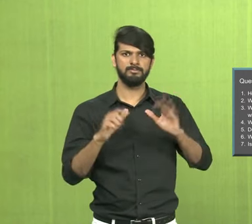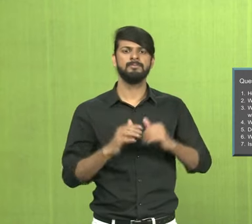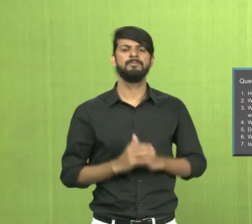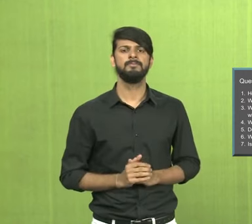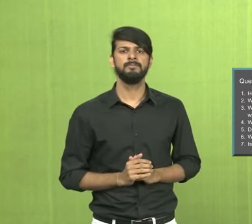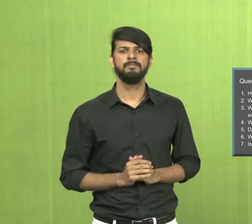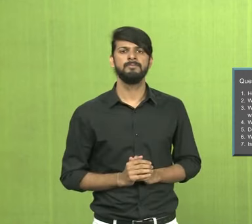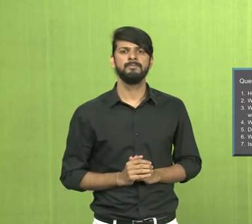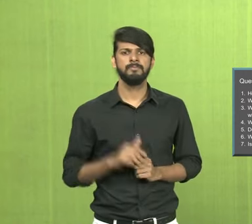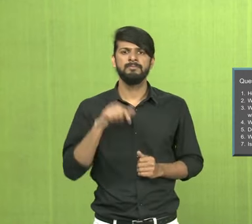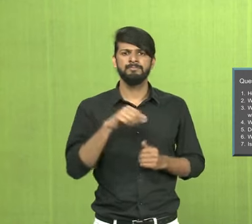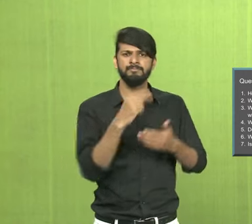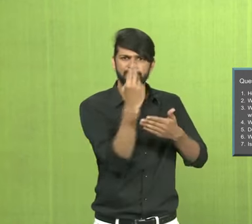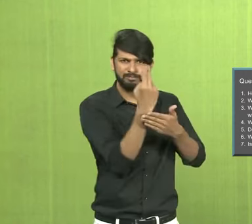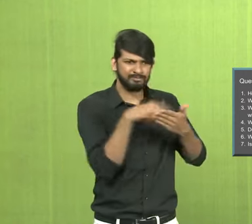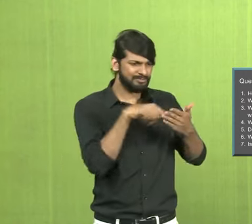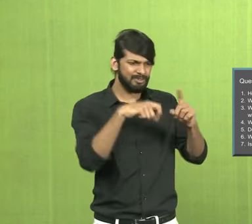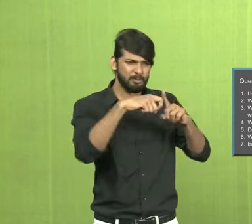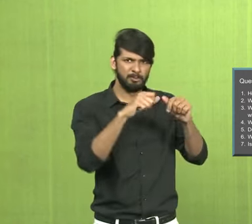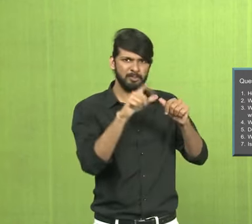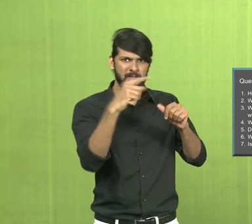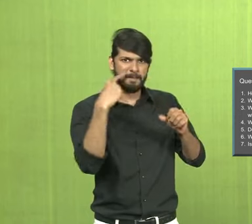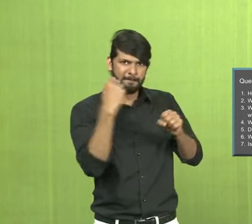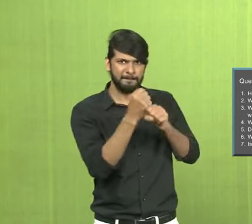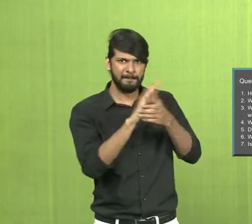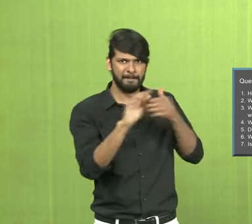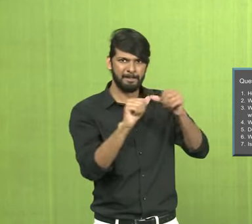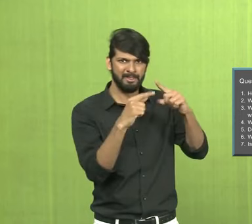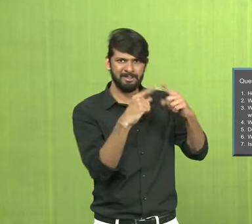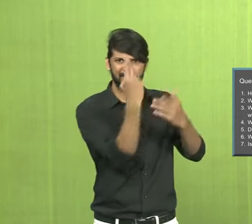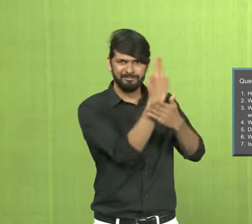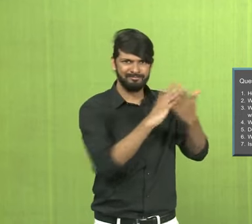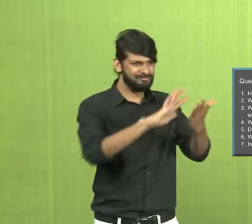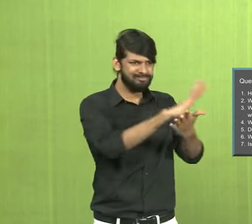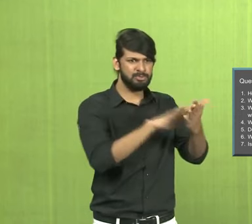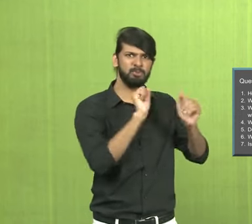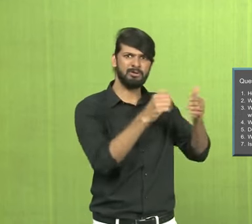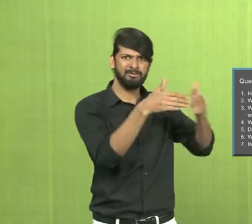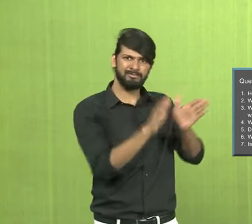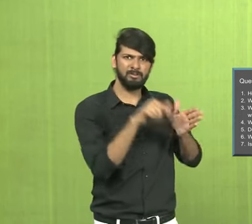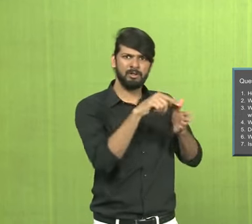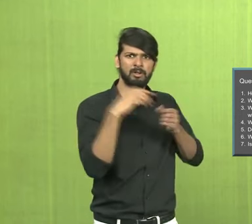Question number 7. Is the Kalighat painting tradition alive today?